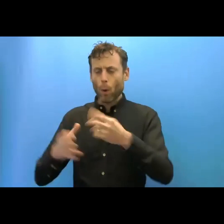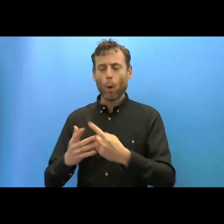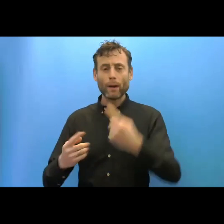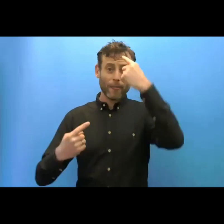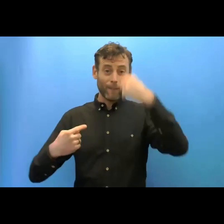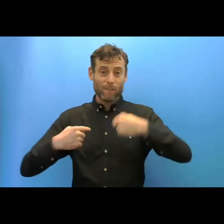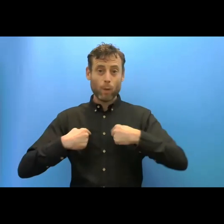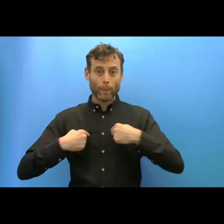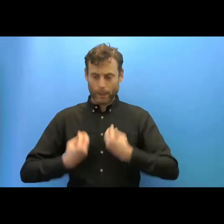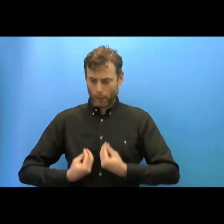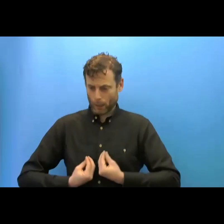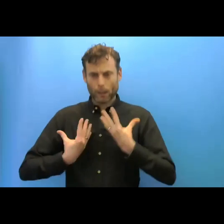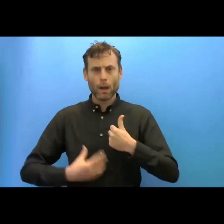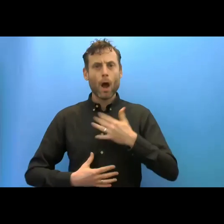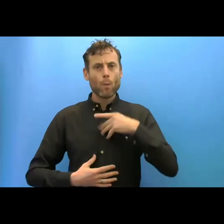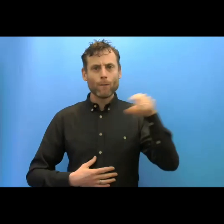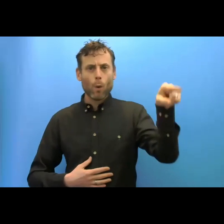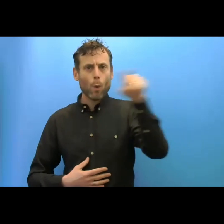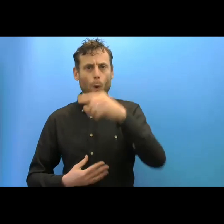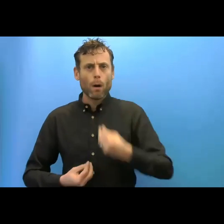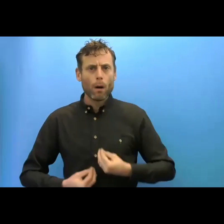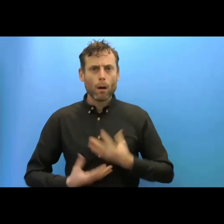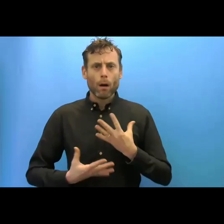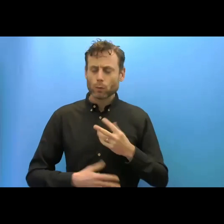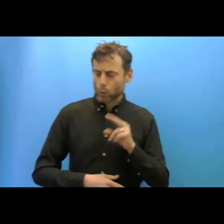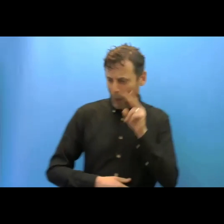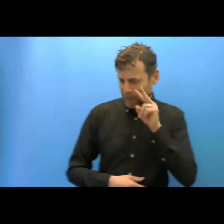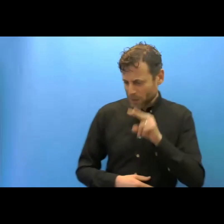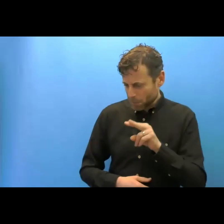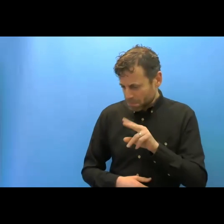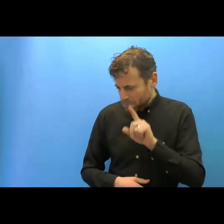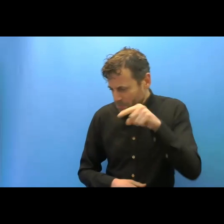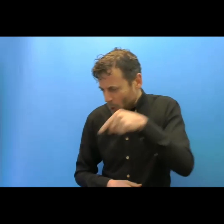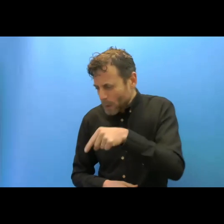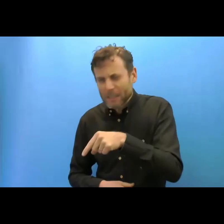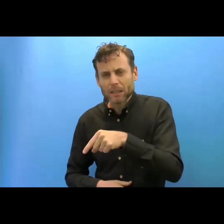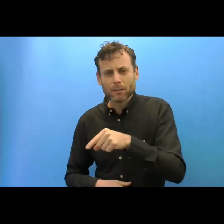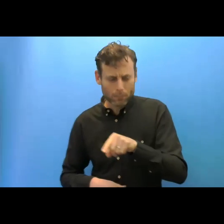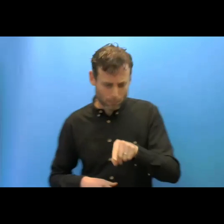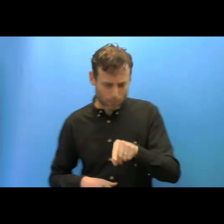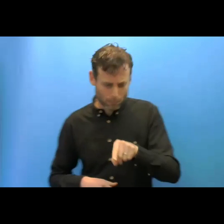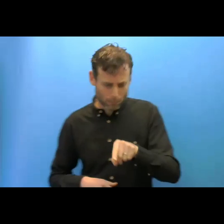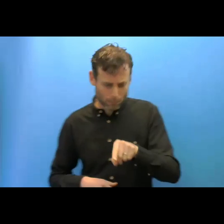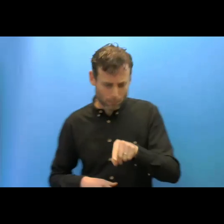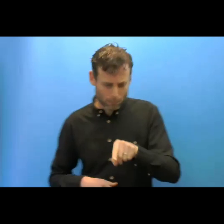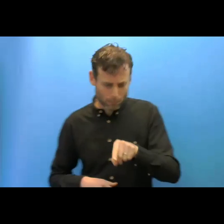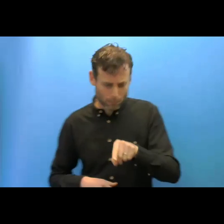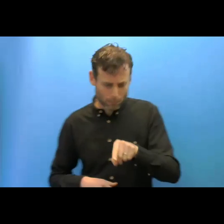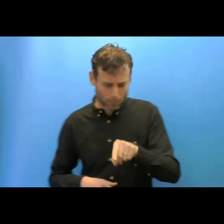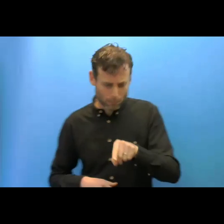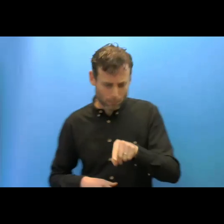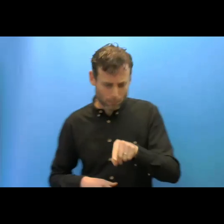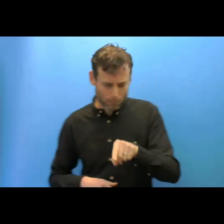audience, to see inside the instrument and get a sense of what's in there and what's making what sound. A photo of the artist Koji